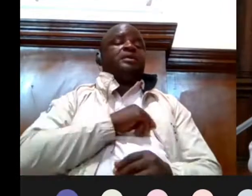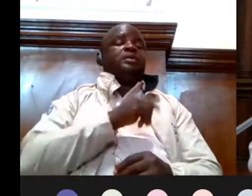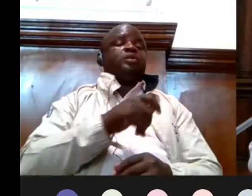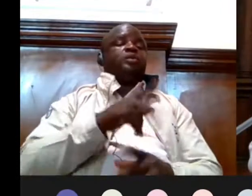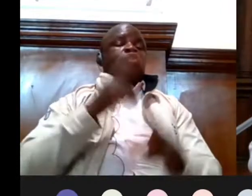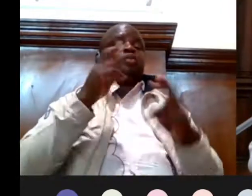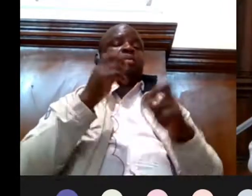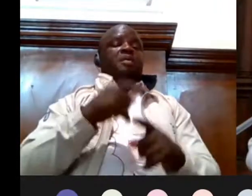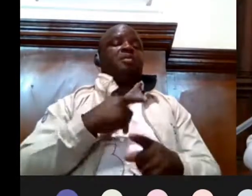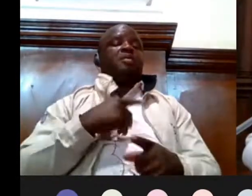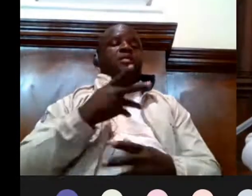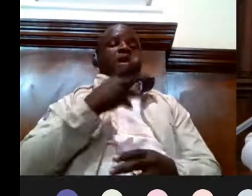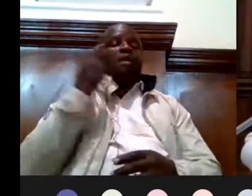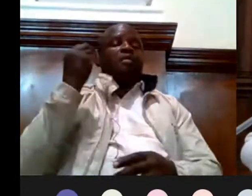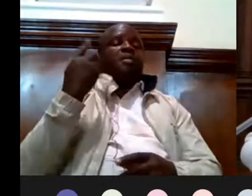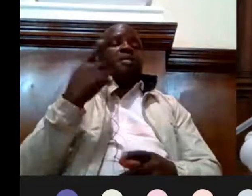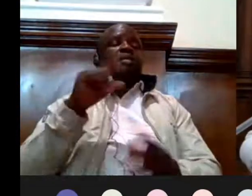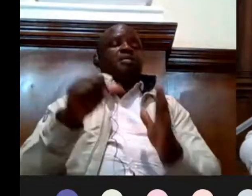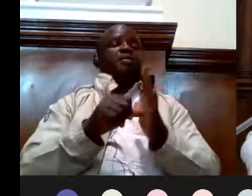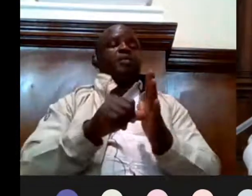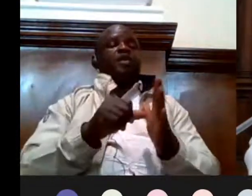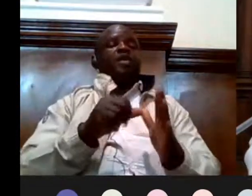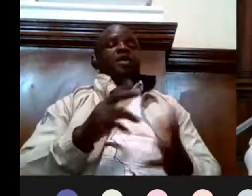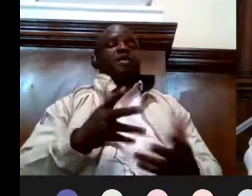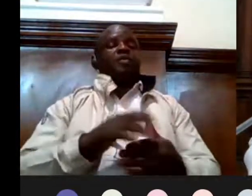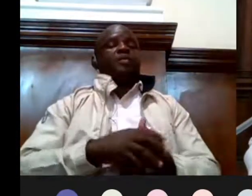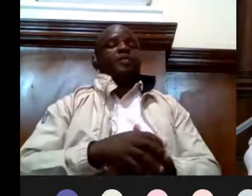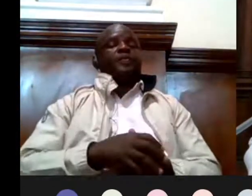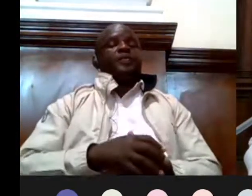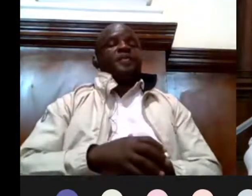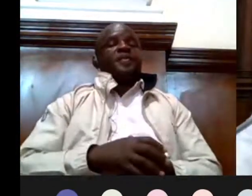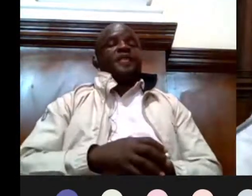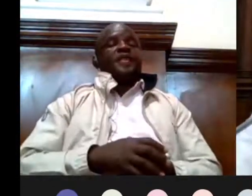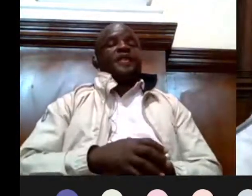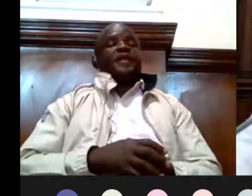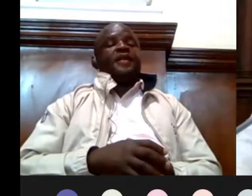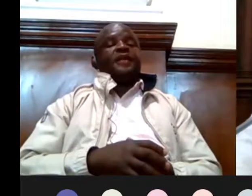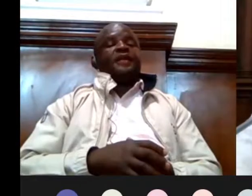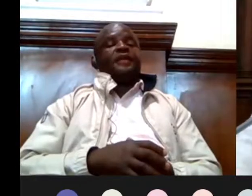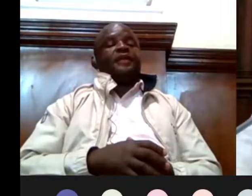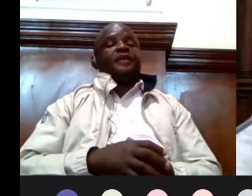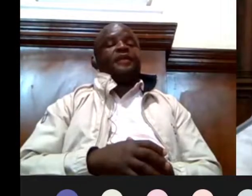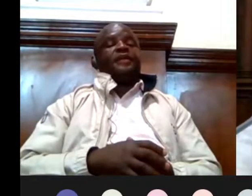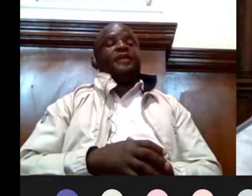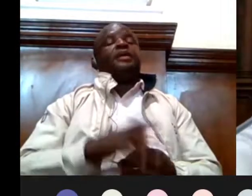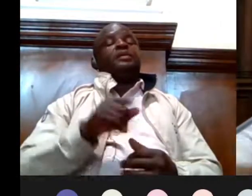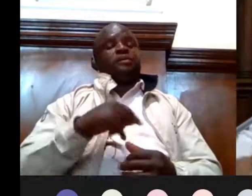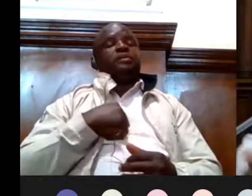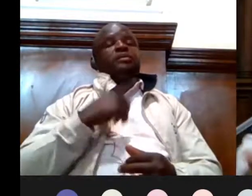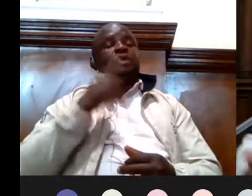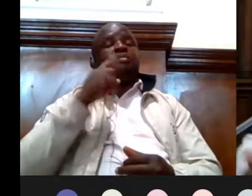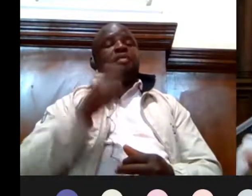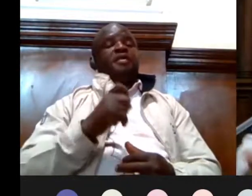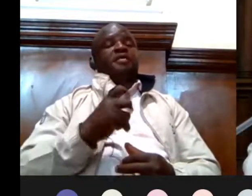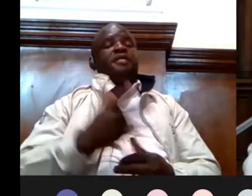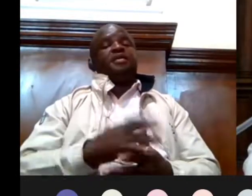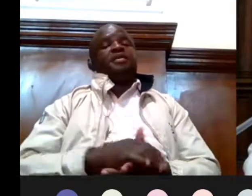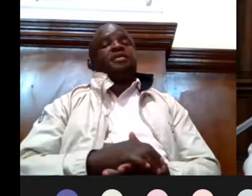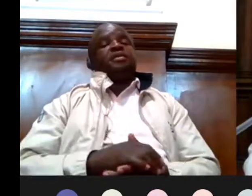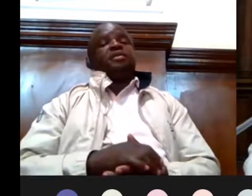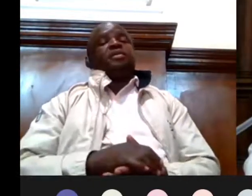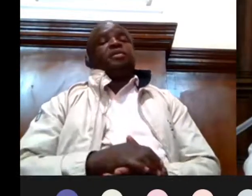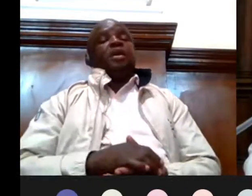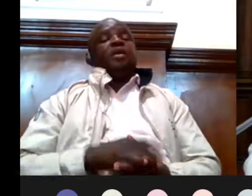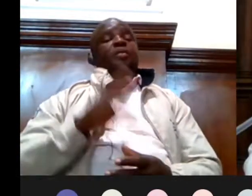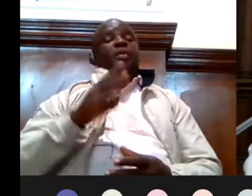balibale ububole ukubaluleka kwale nyanga yomama. And ndiyakholwa and I believe omama